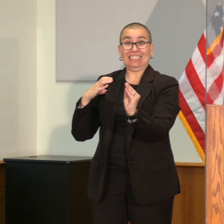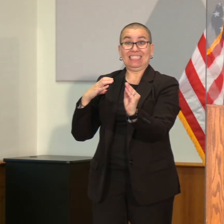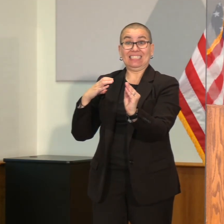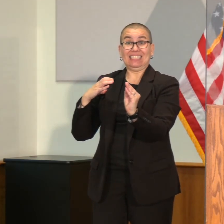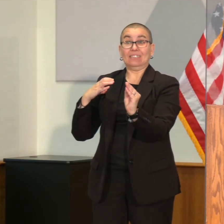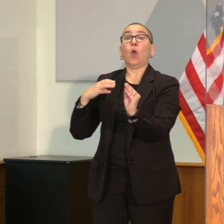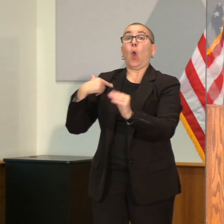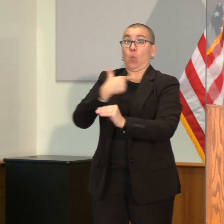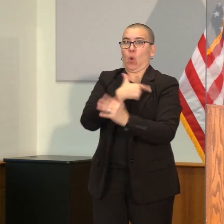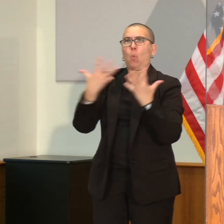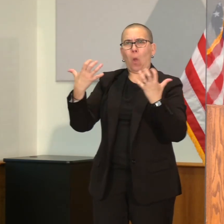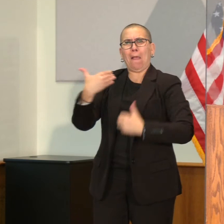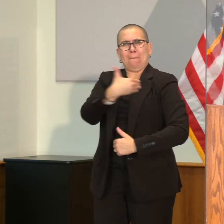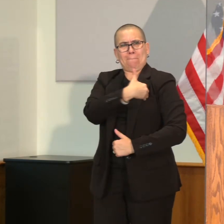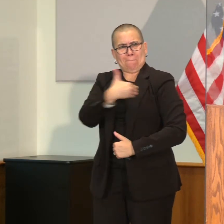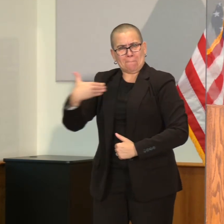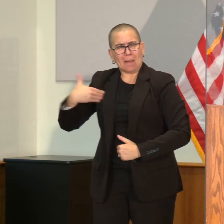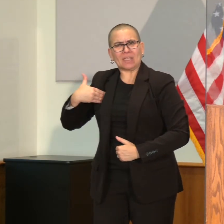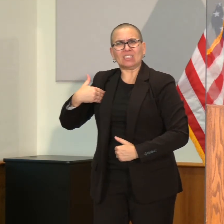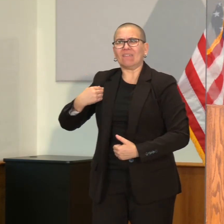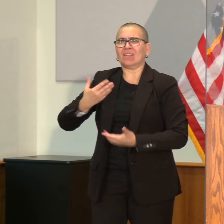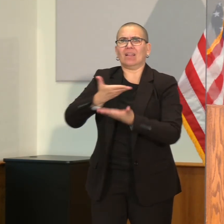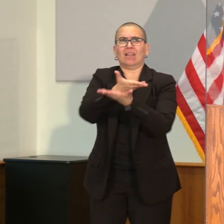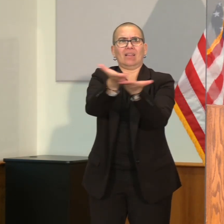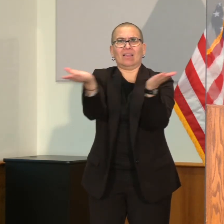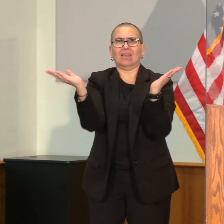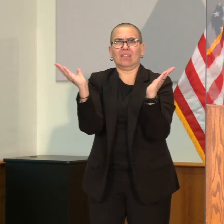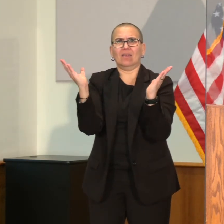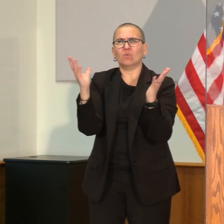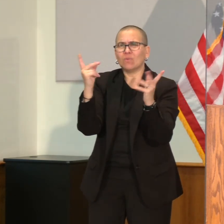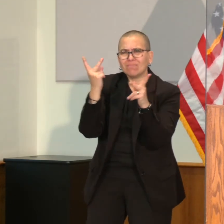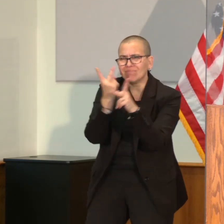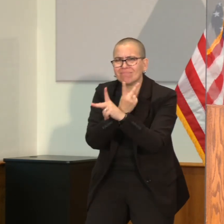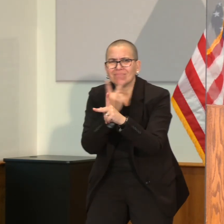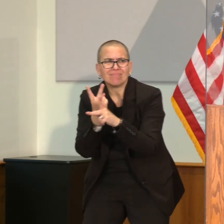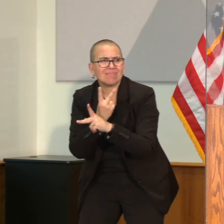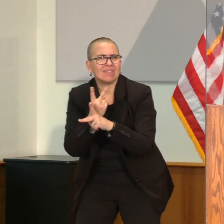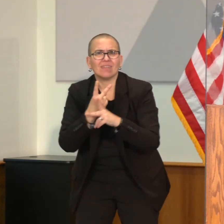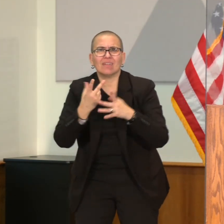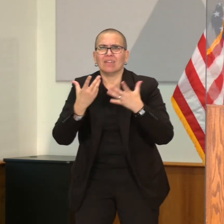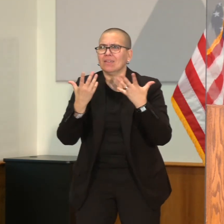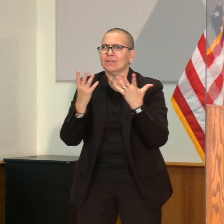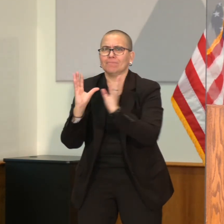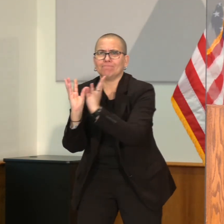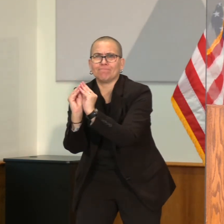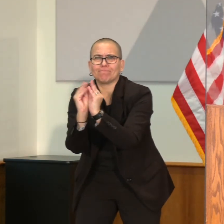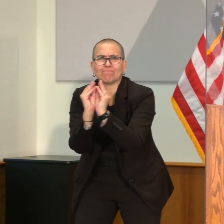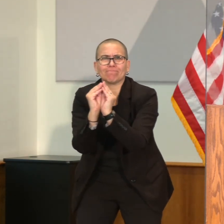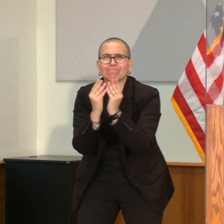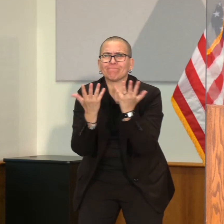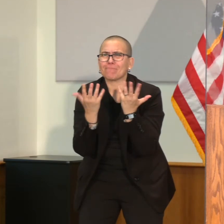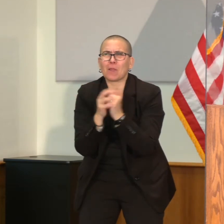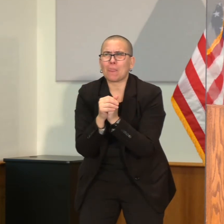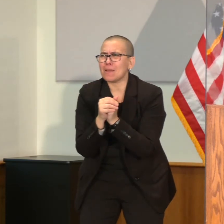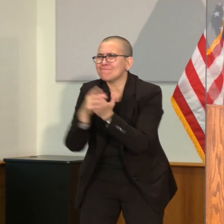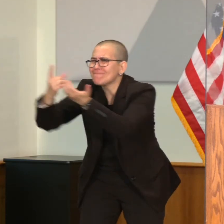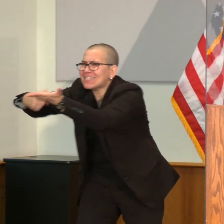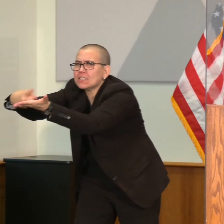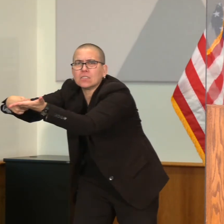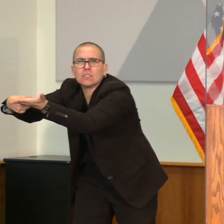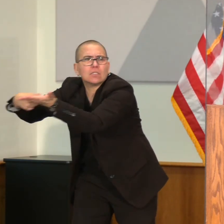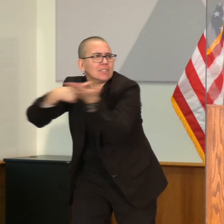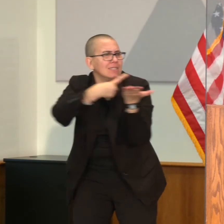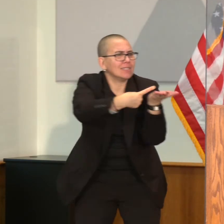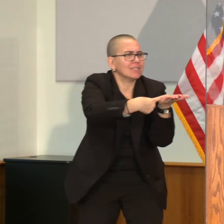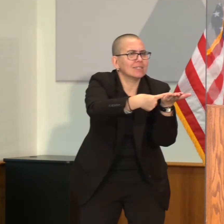that conference committee to figure out where the middle is and to bring a great bill back to the House and Senate. We